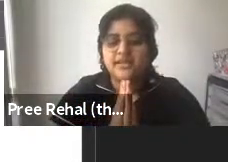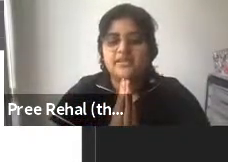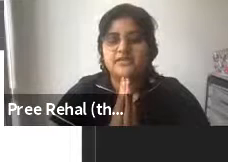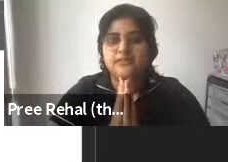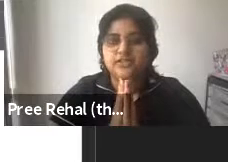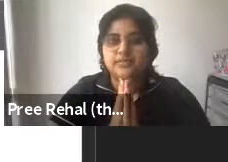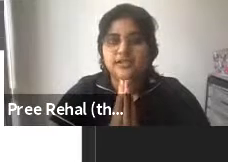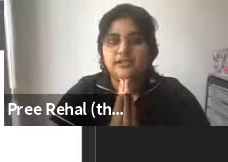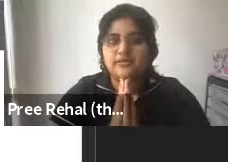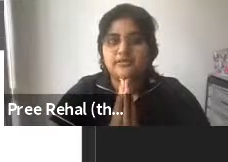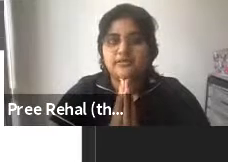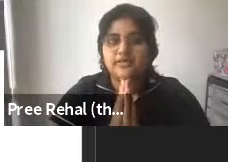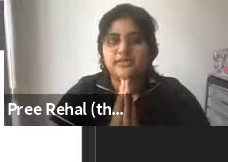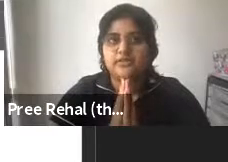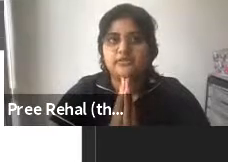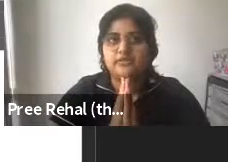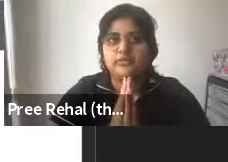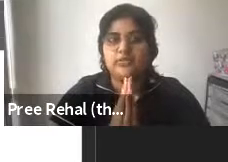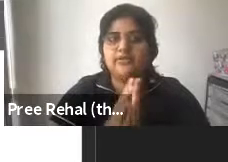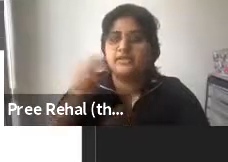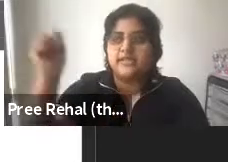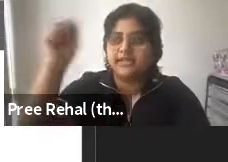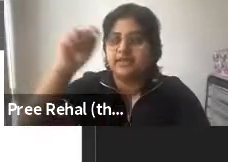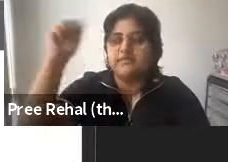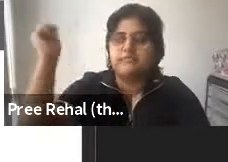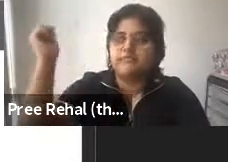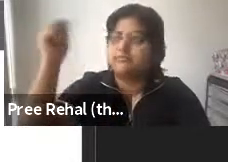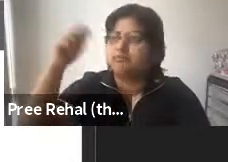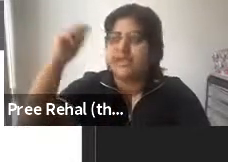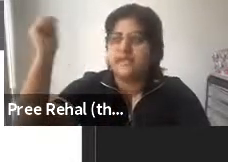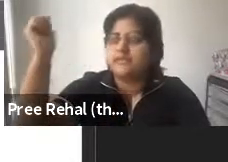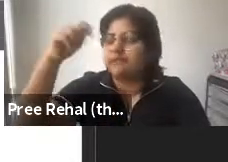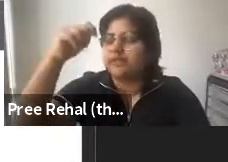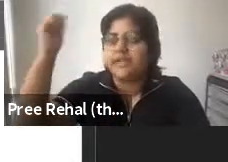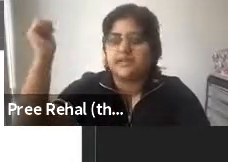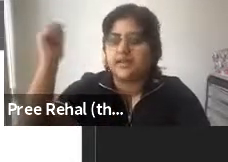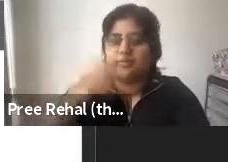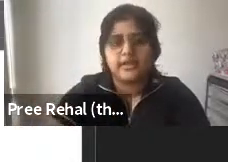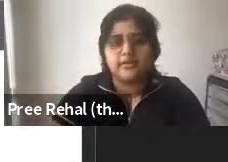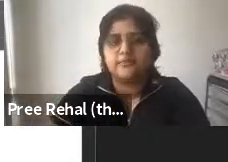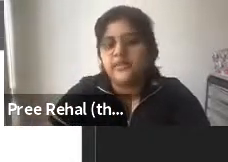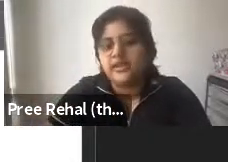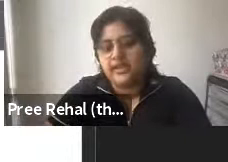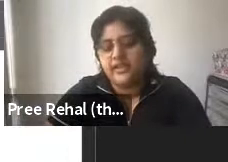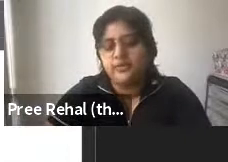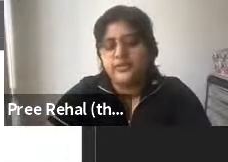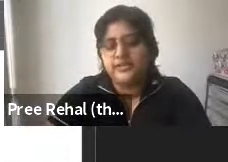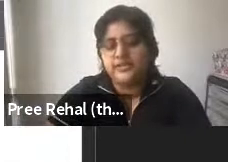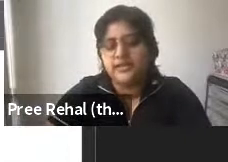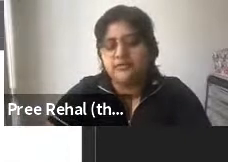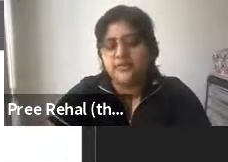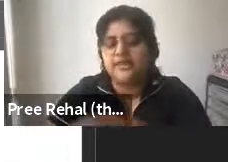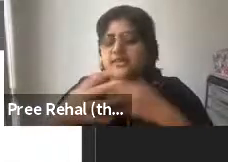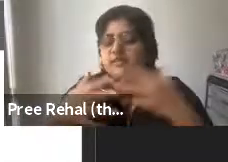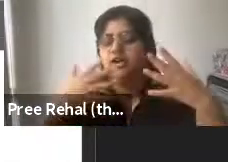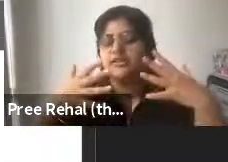And it's not so much about, you know, waving a TD bank flag at Pride. And I hope that this kind of provides some